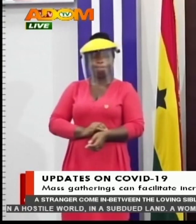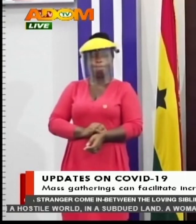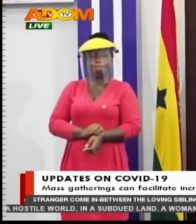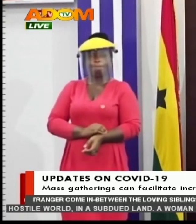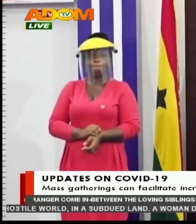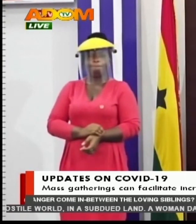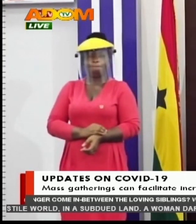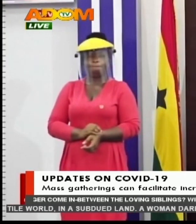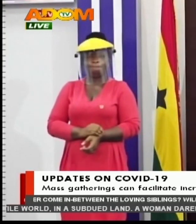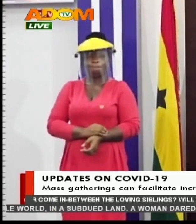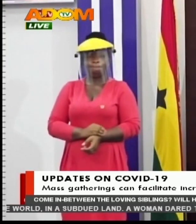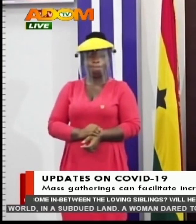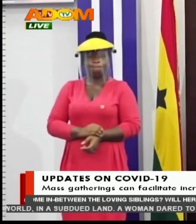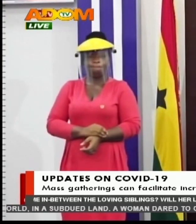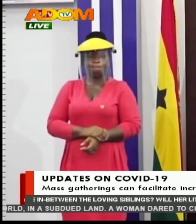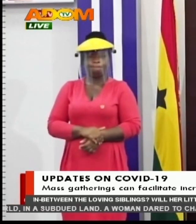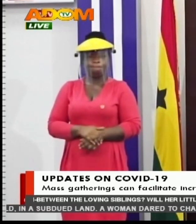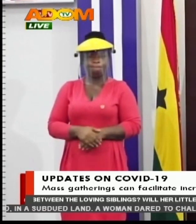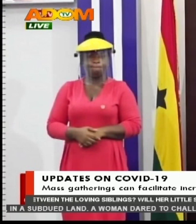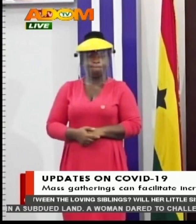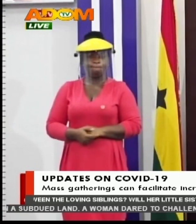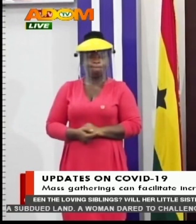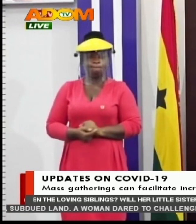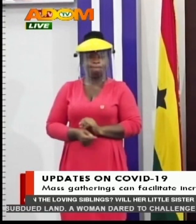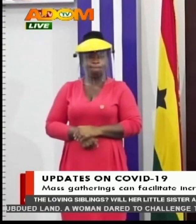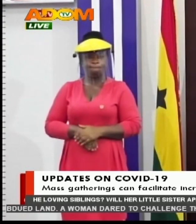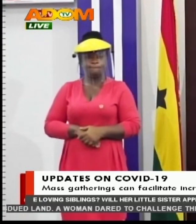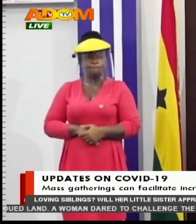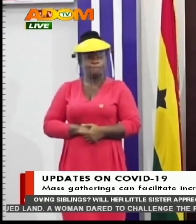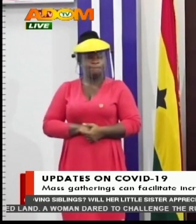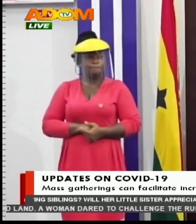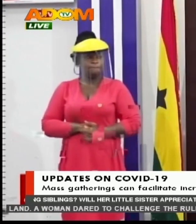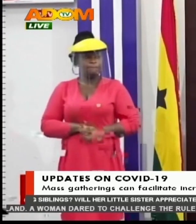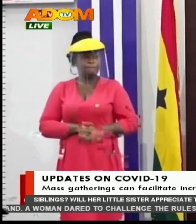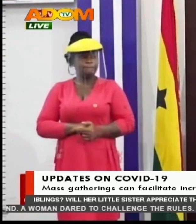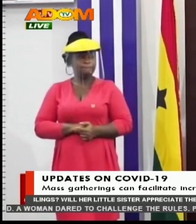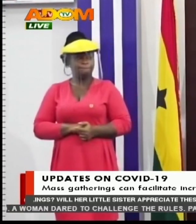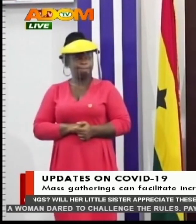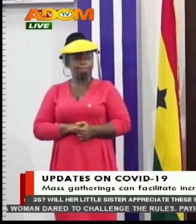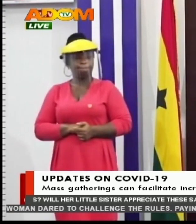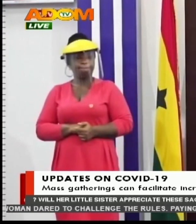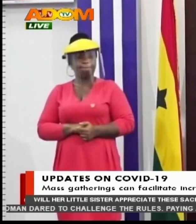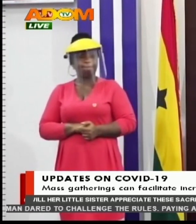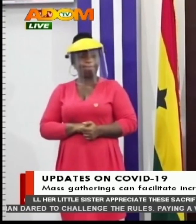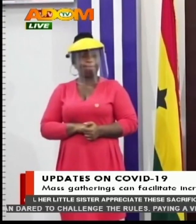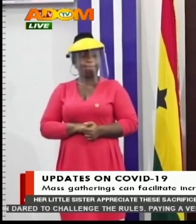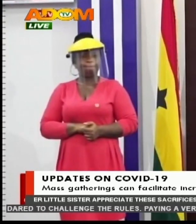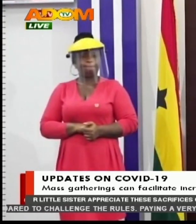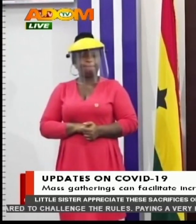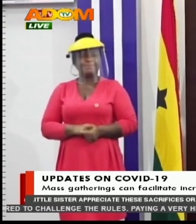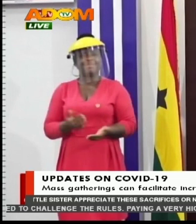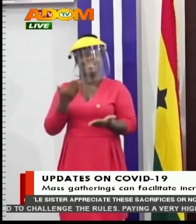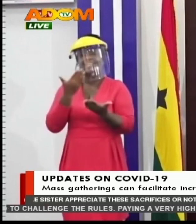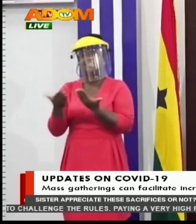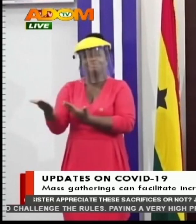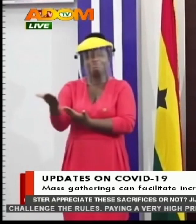to give an update of the situation as it pertains to two main areas. One